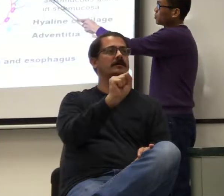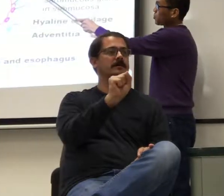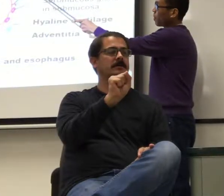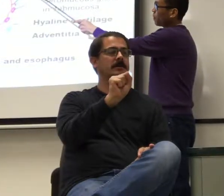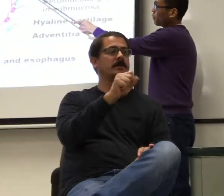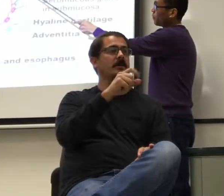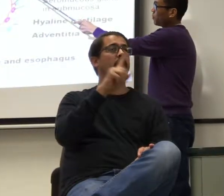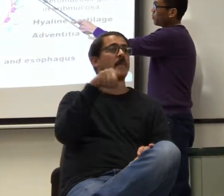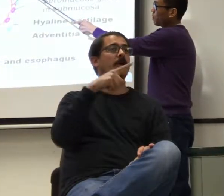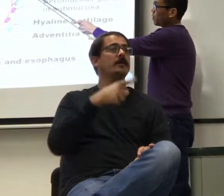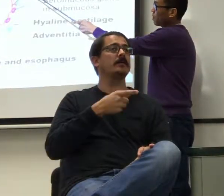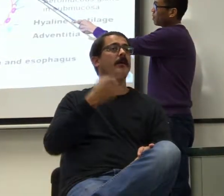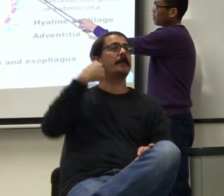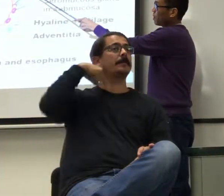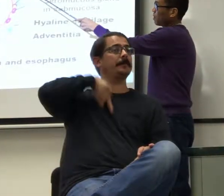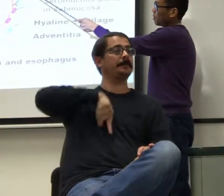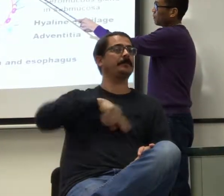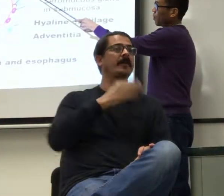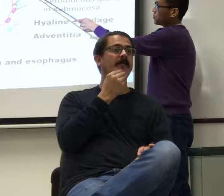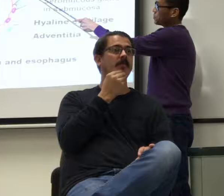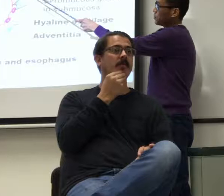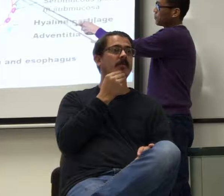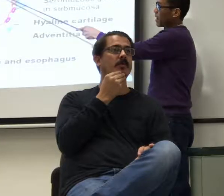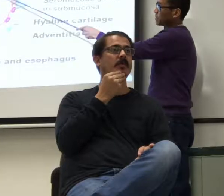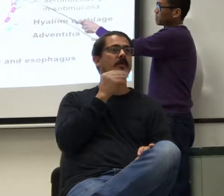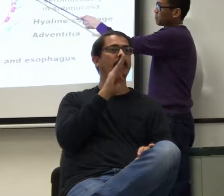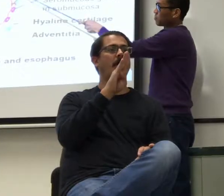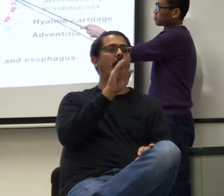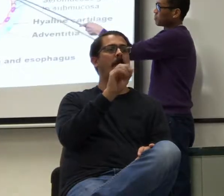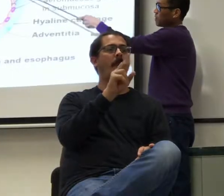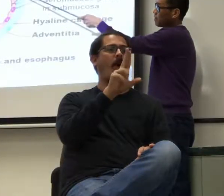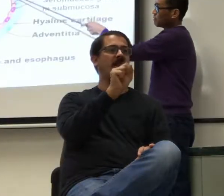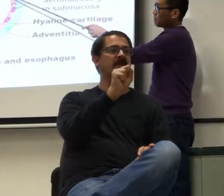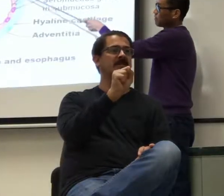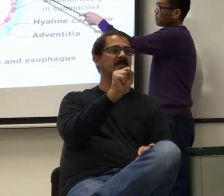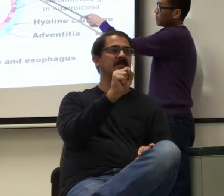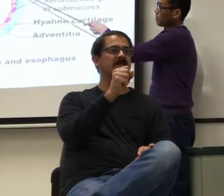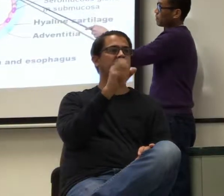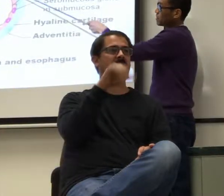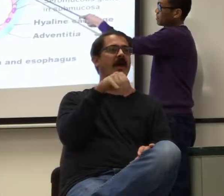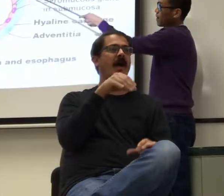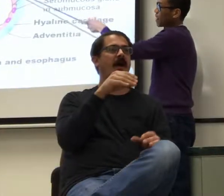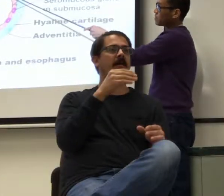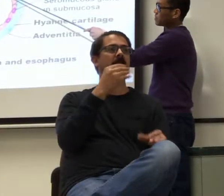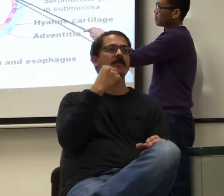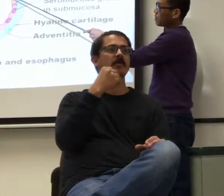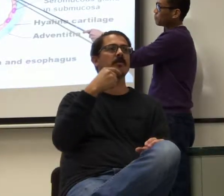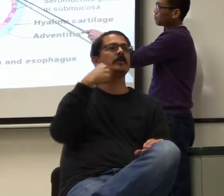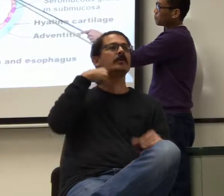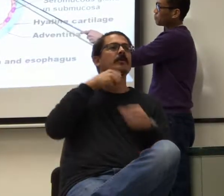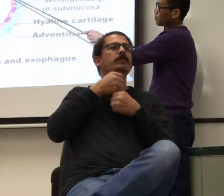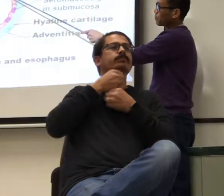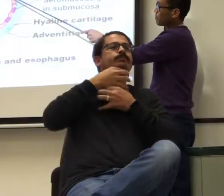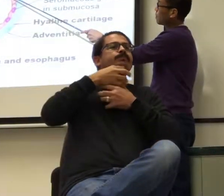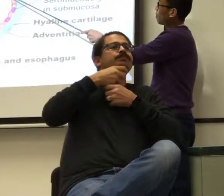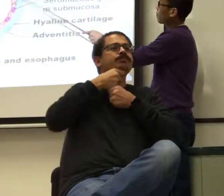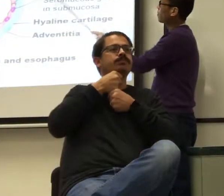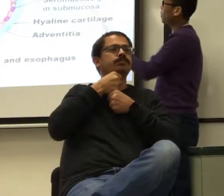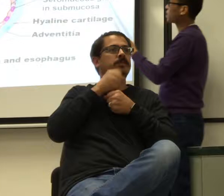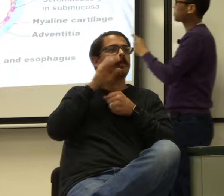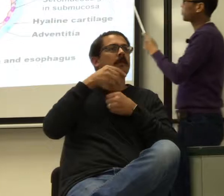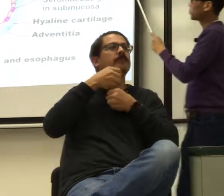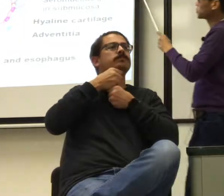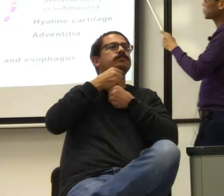way when you swallow food, the bolus of food there's some give as it passes